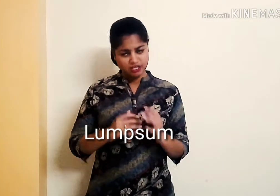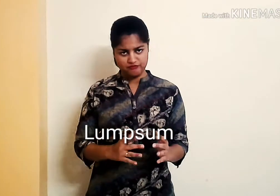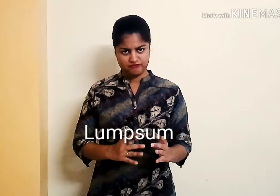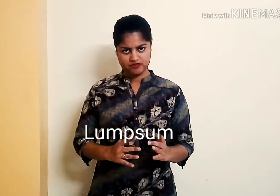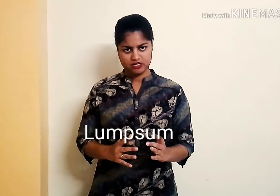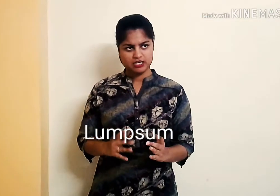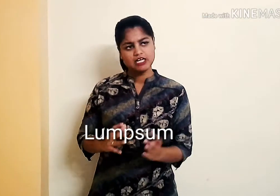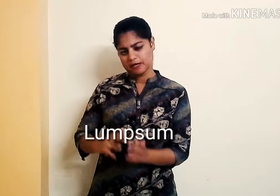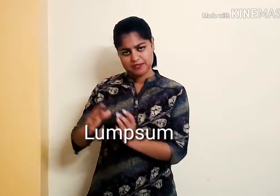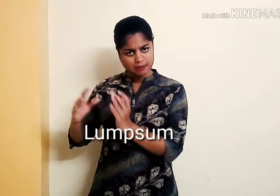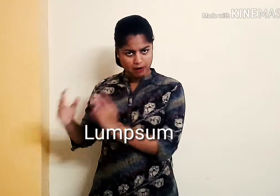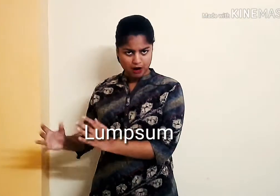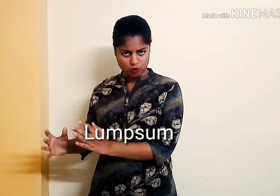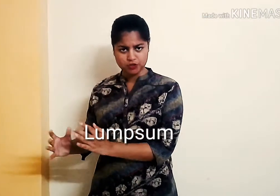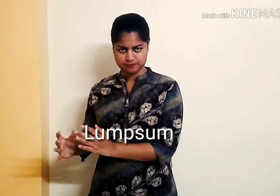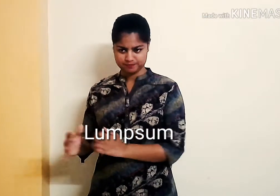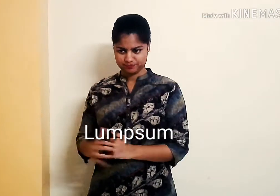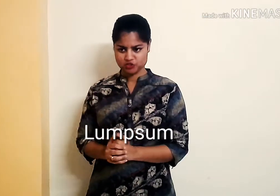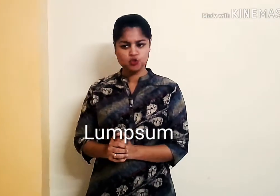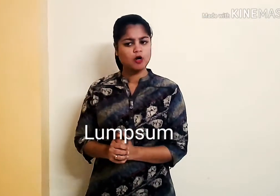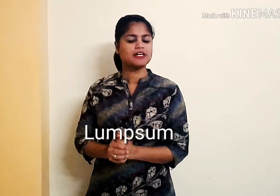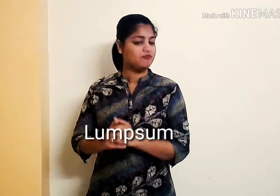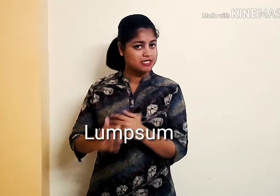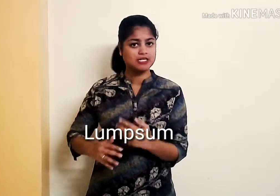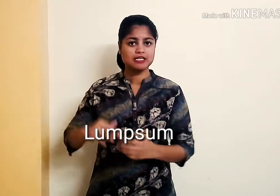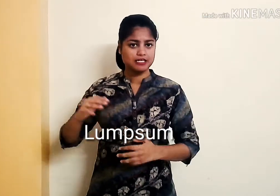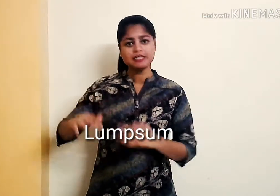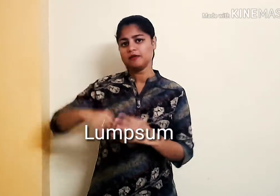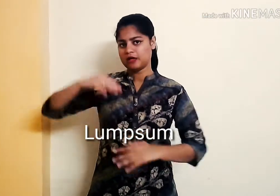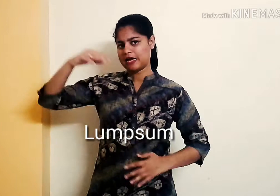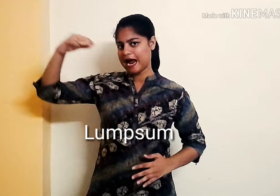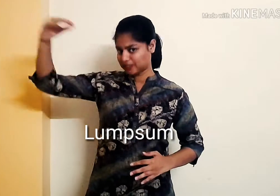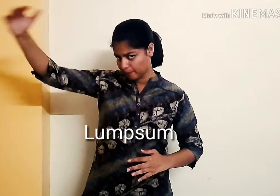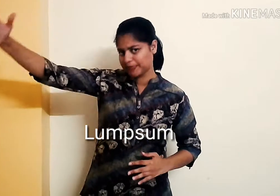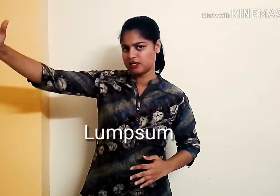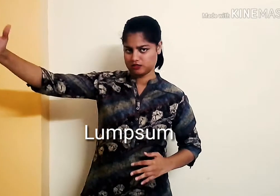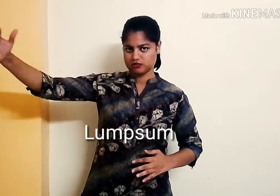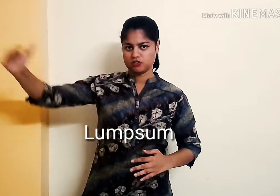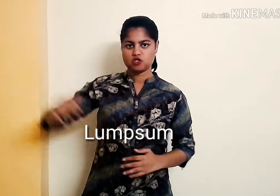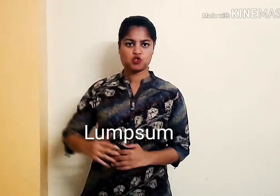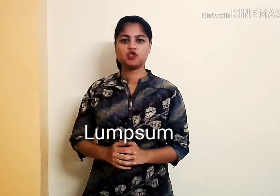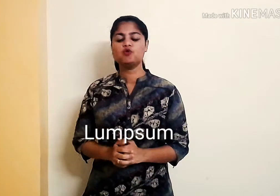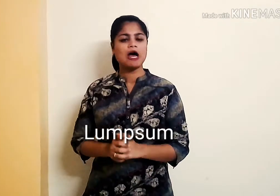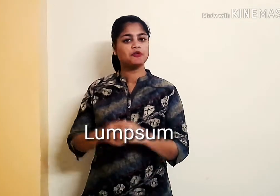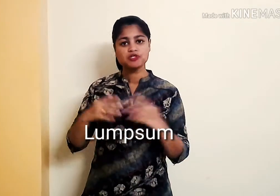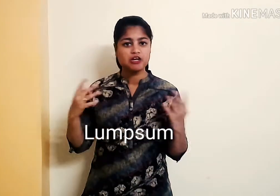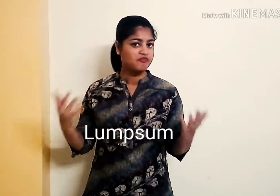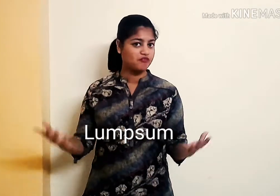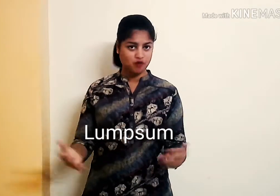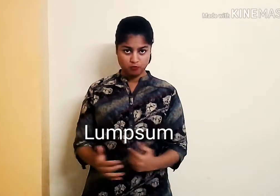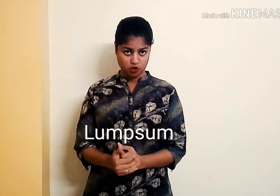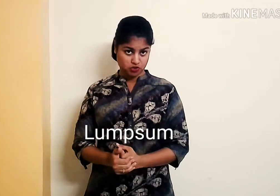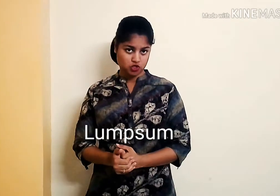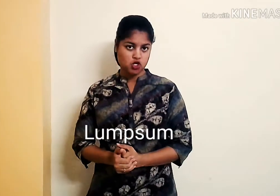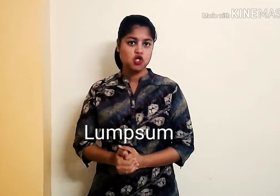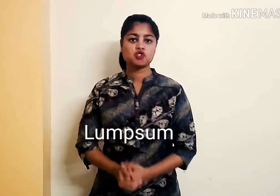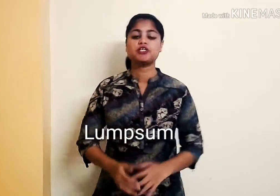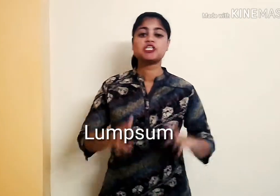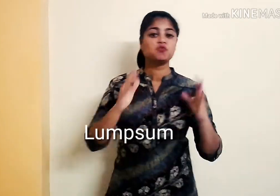If in lump sum amount you are investing in at the peak, so you have to suffer from loss. So it is